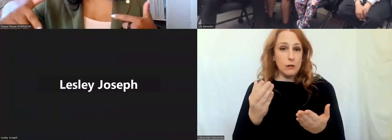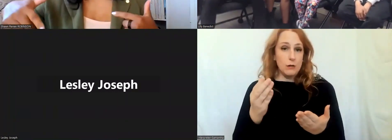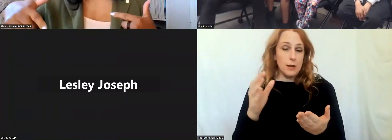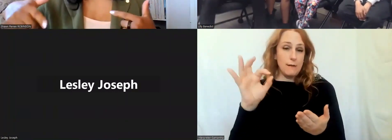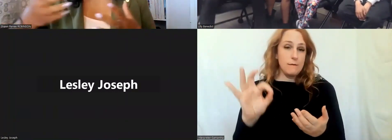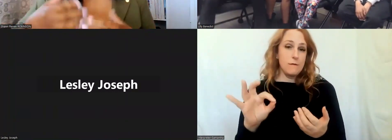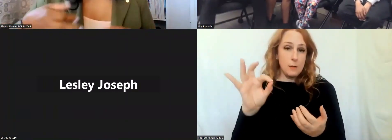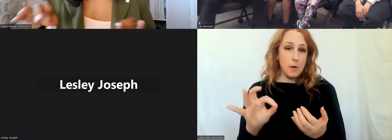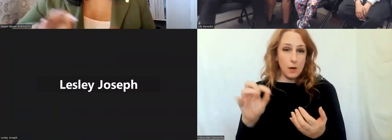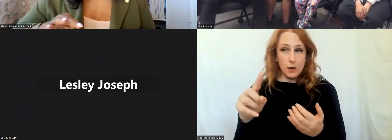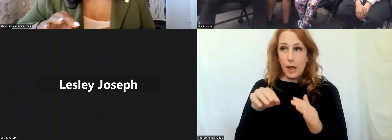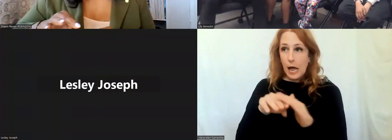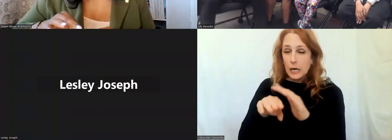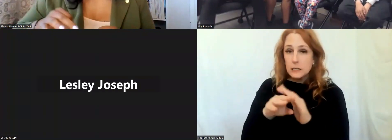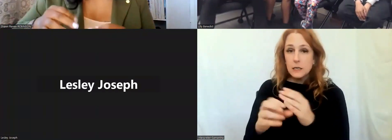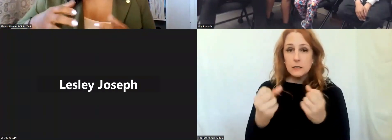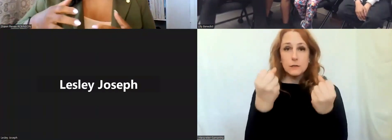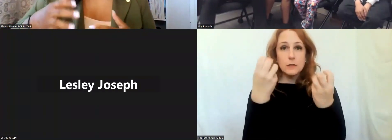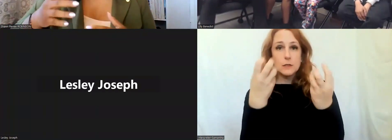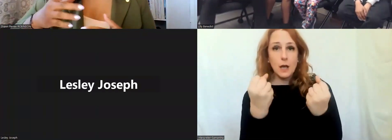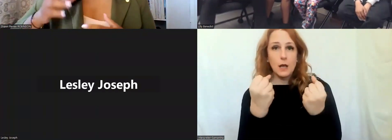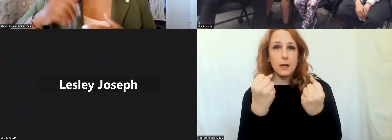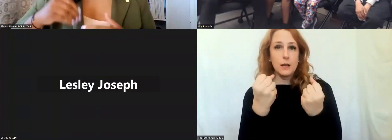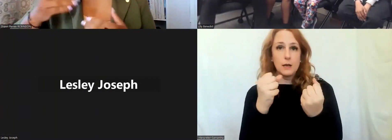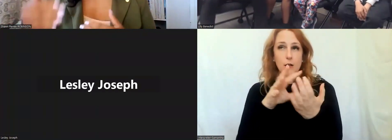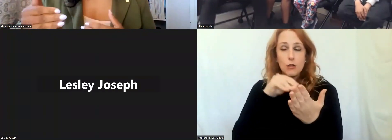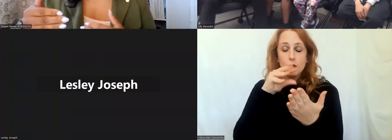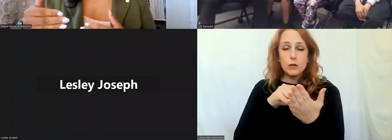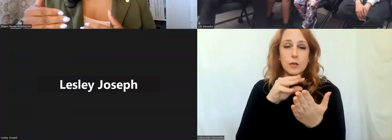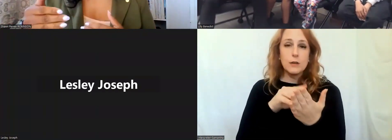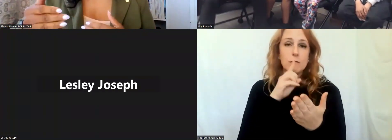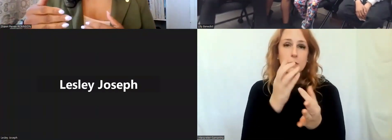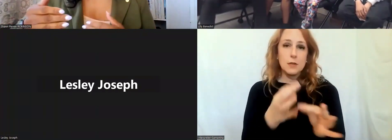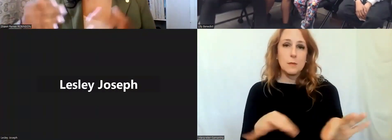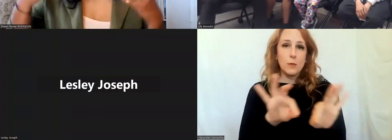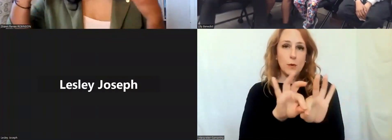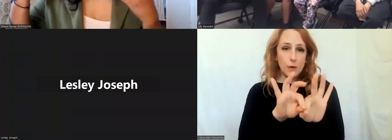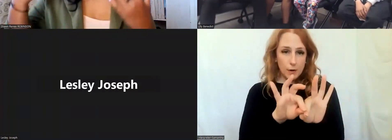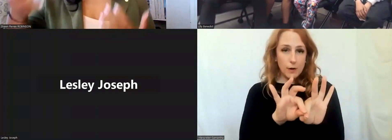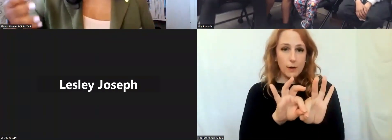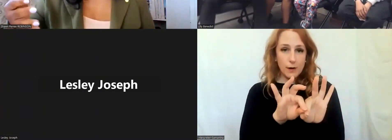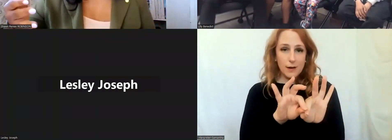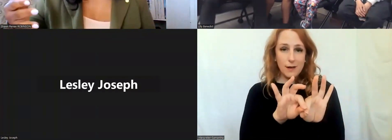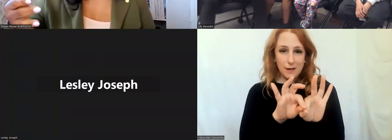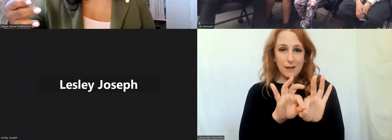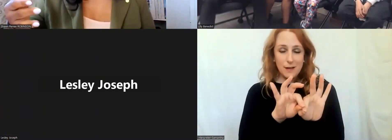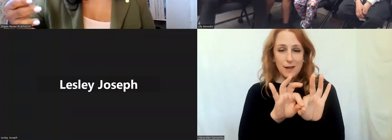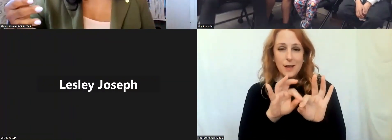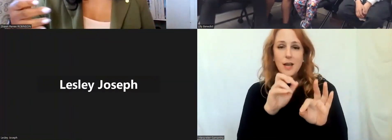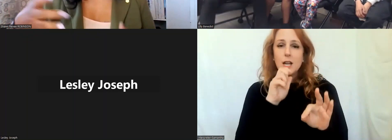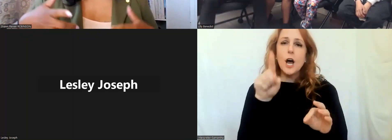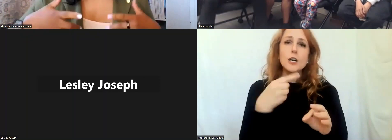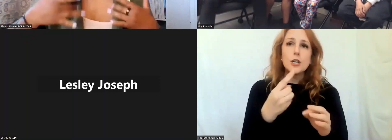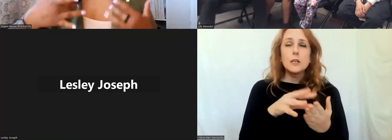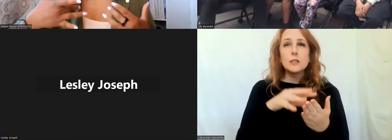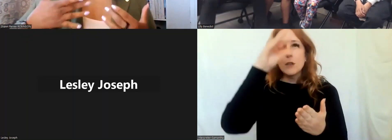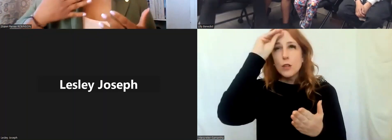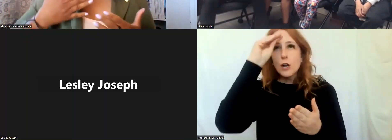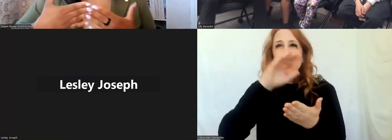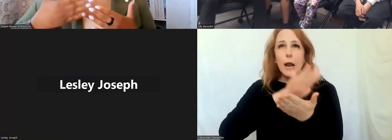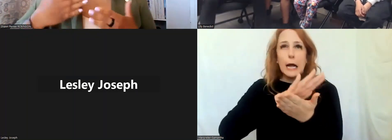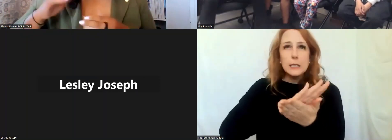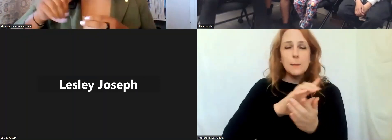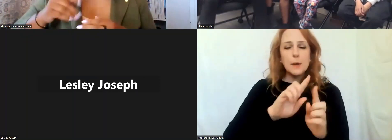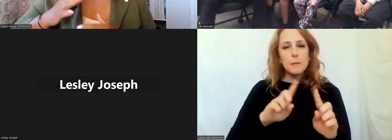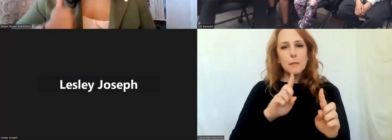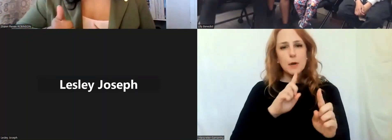through signs was important to you, not only just to gather information, but to feel